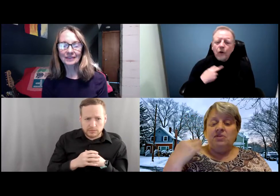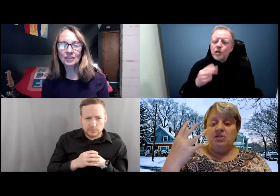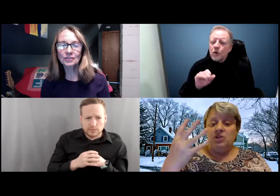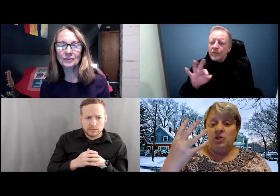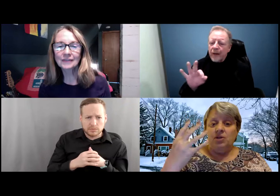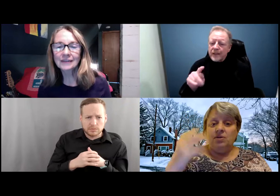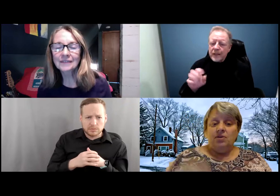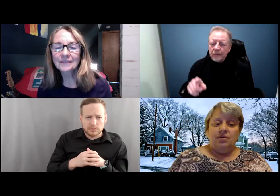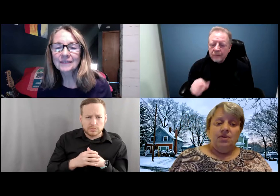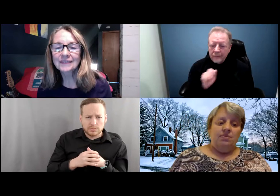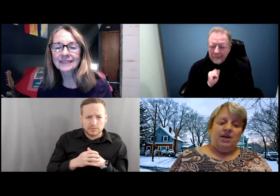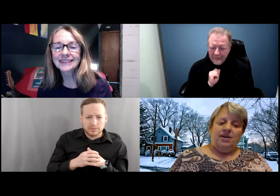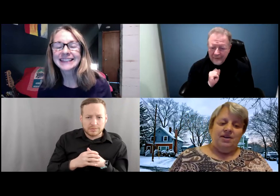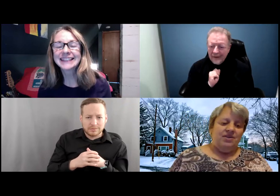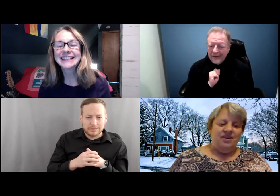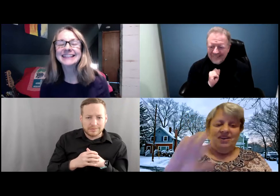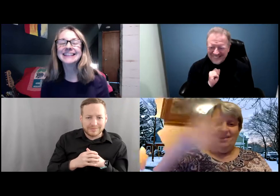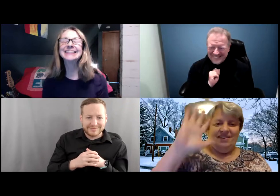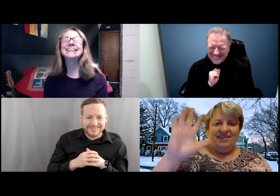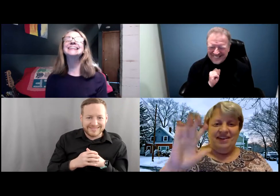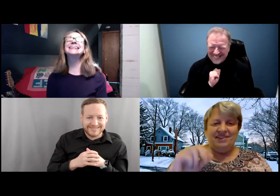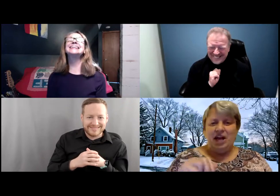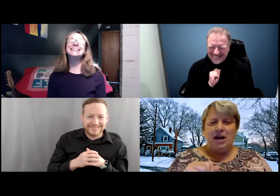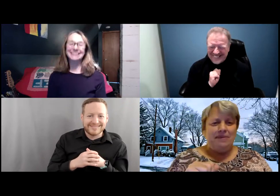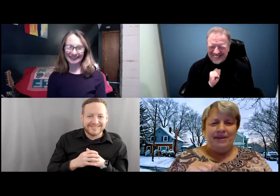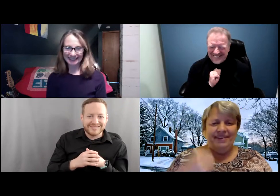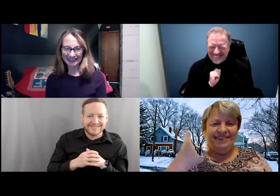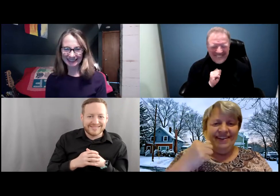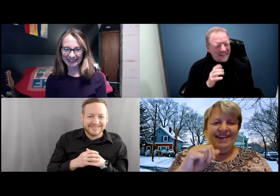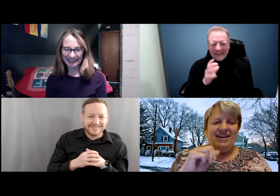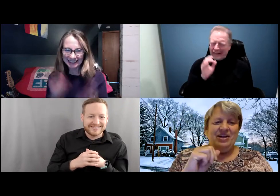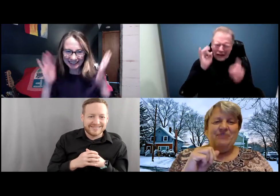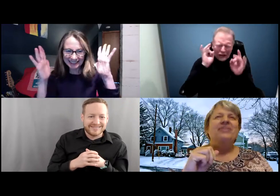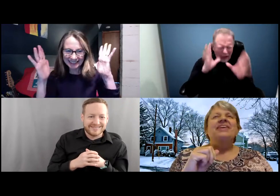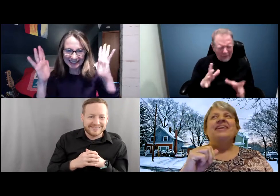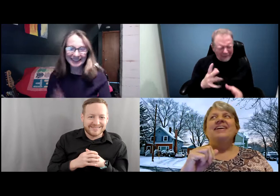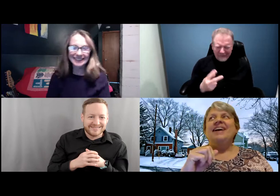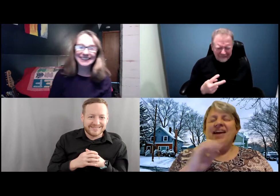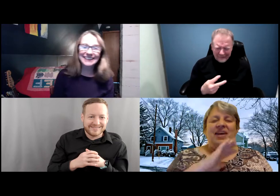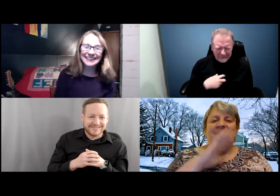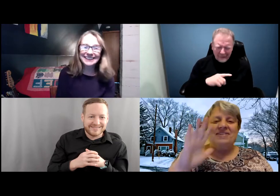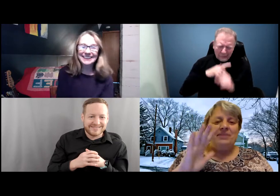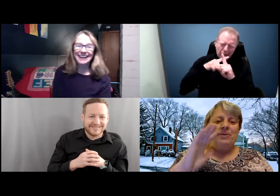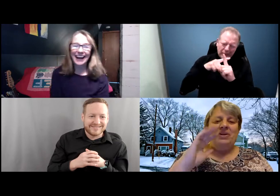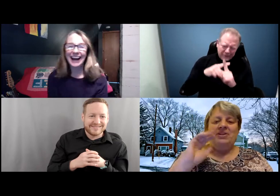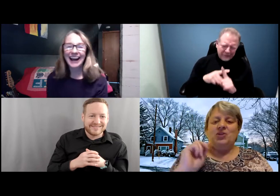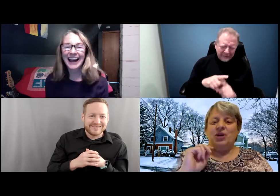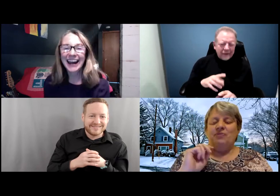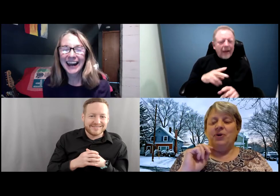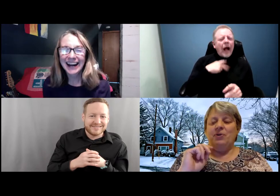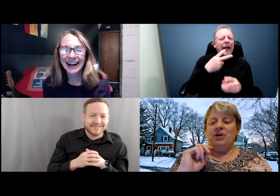Your voice is off, Betsy. It's terrible. I think it's simple